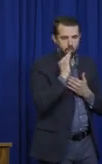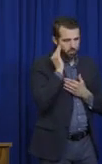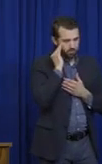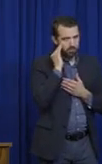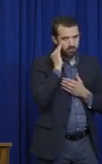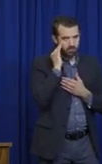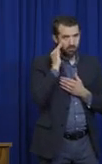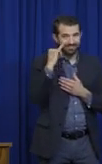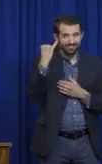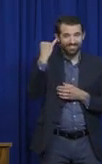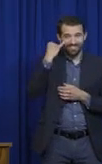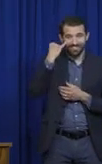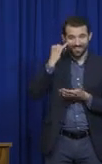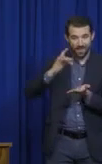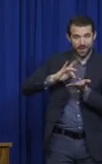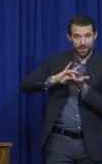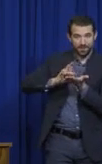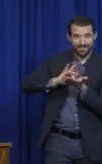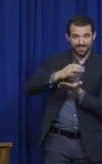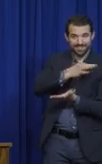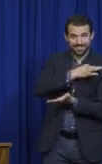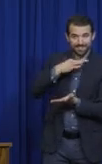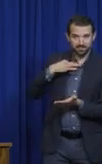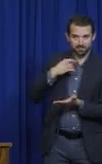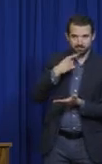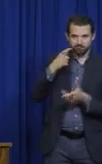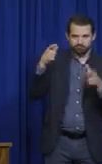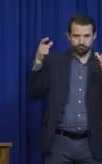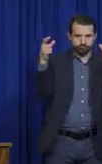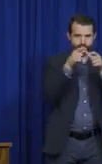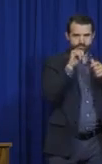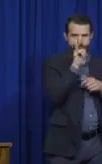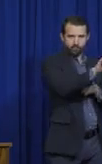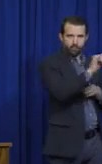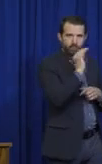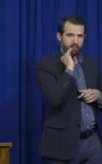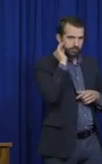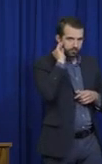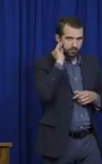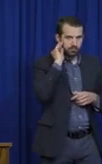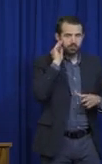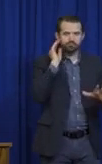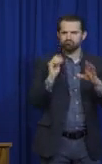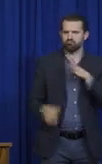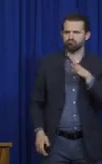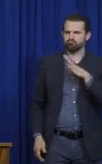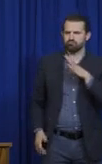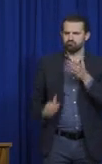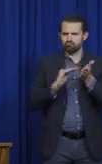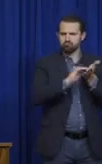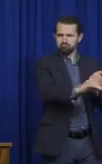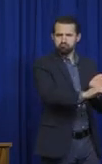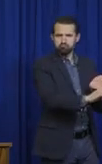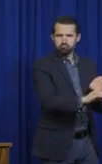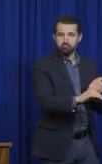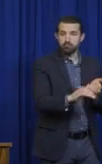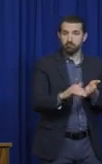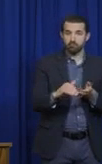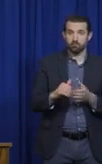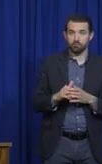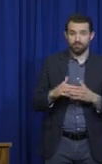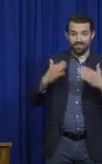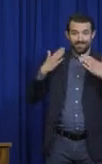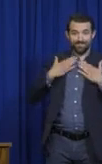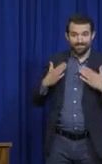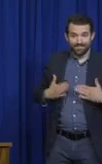to quarantine, and if you are have an immune compromised system, if there are